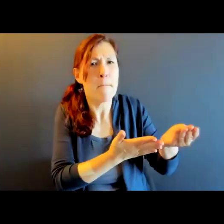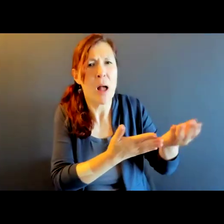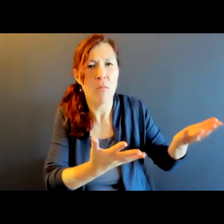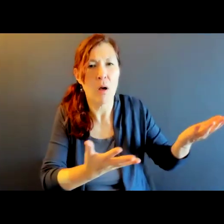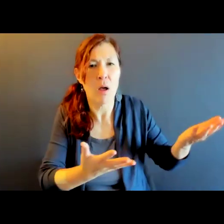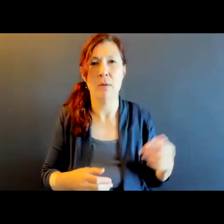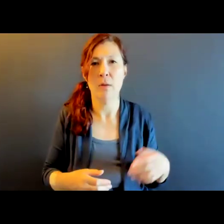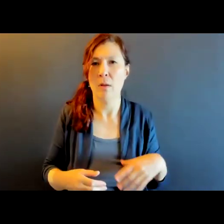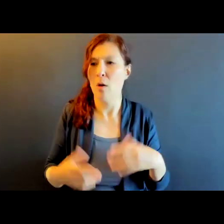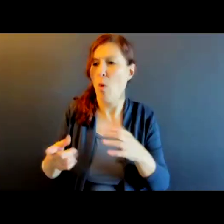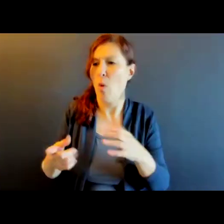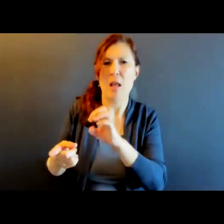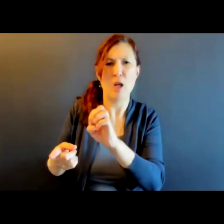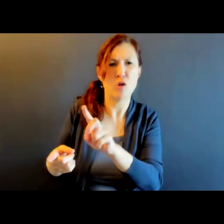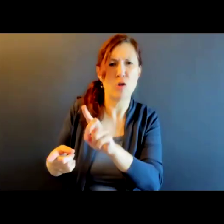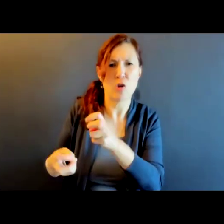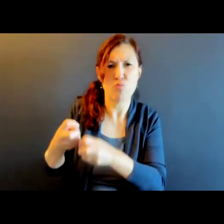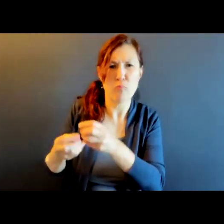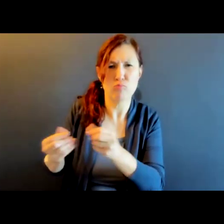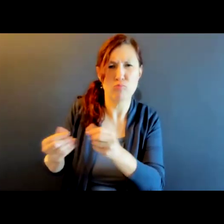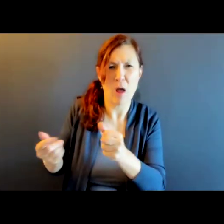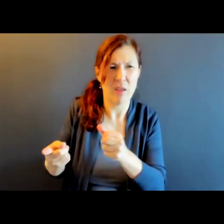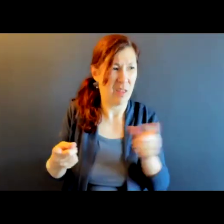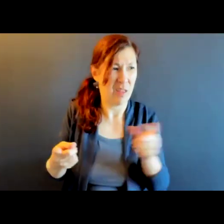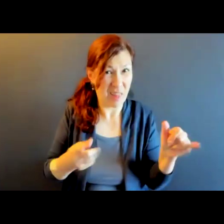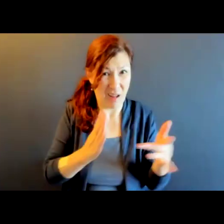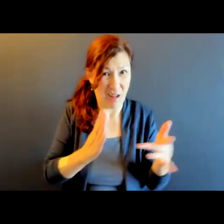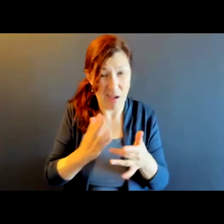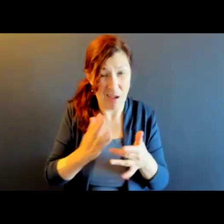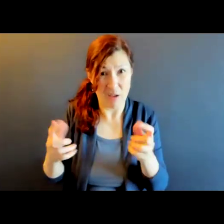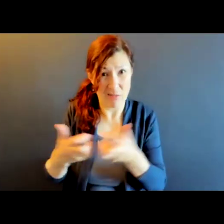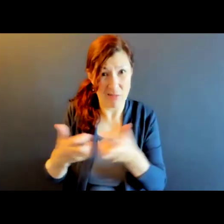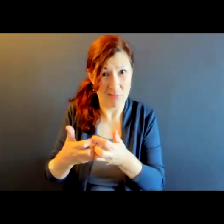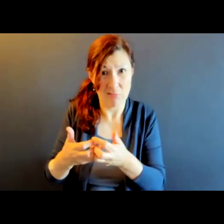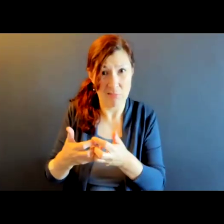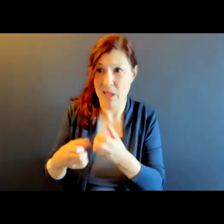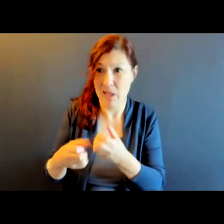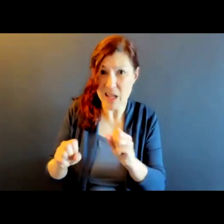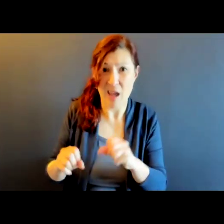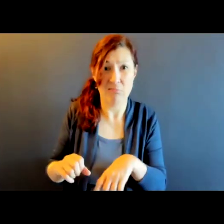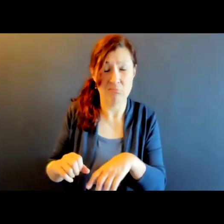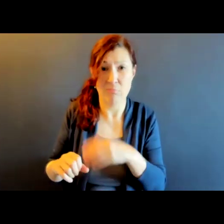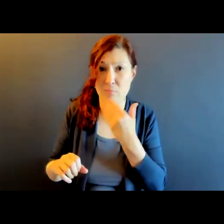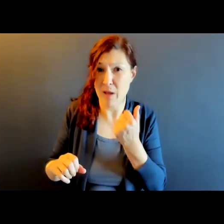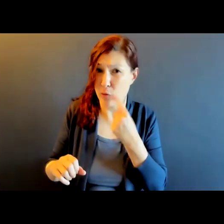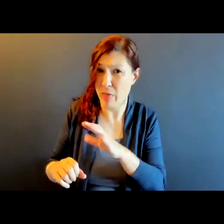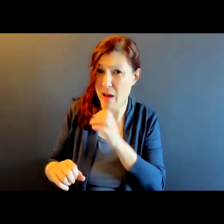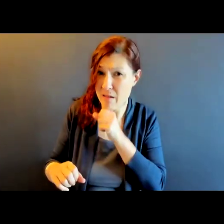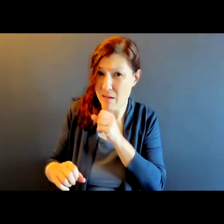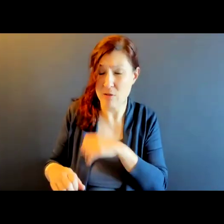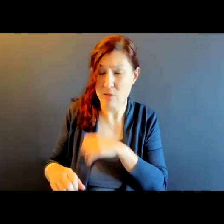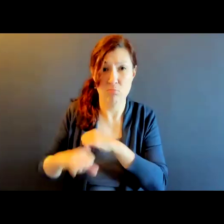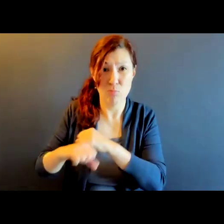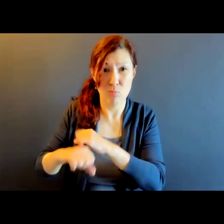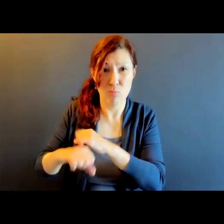educational problem is this trying to solve? Is it effective? Is this safe for students? Is it age appropriate? Will it protect the data and privacy